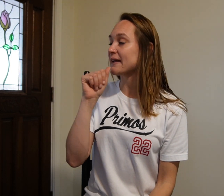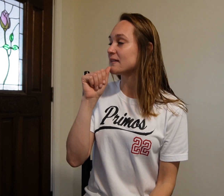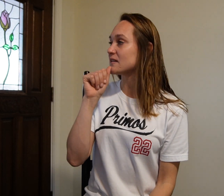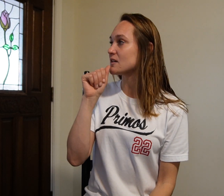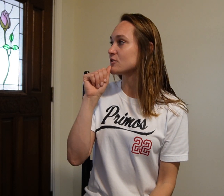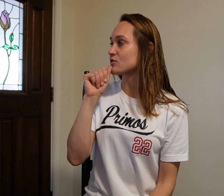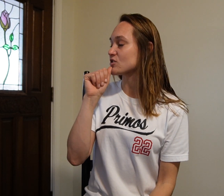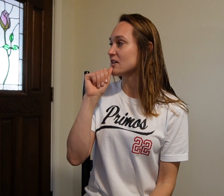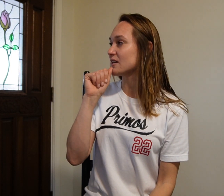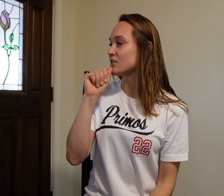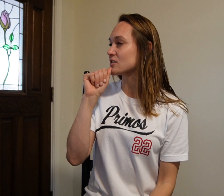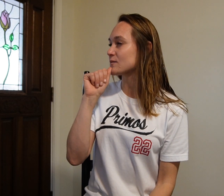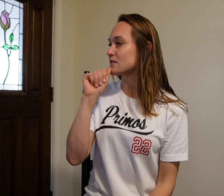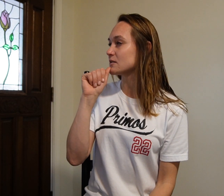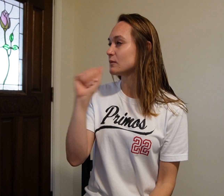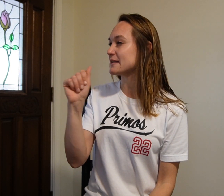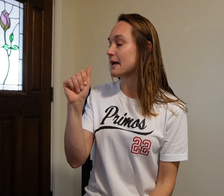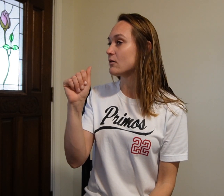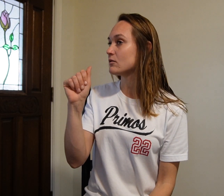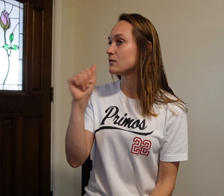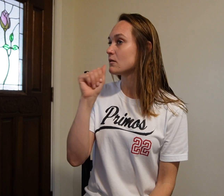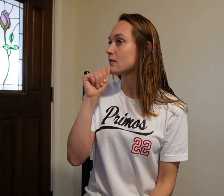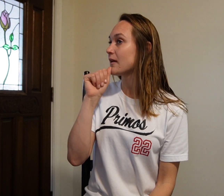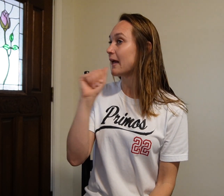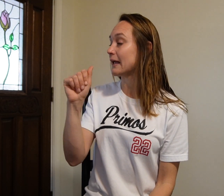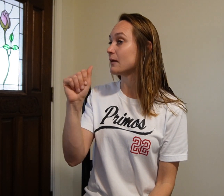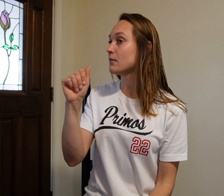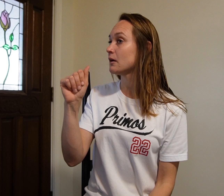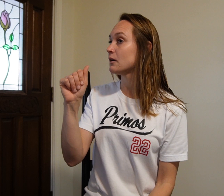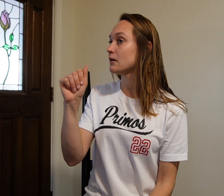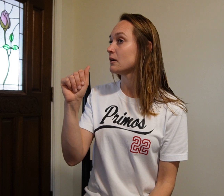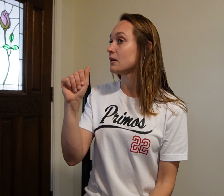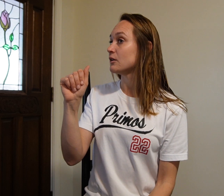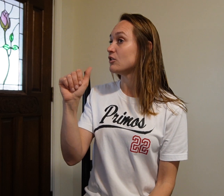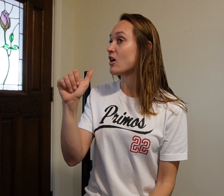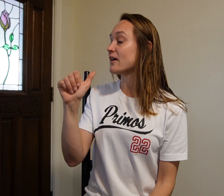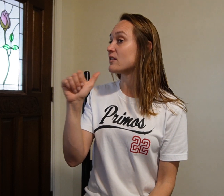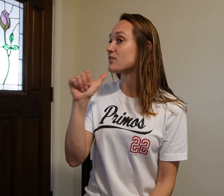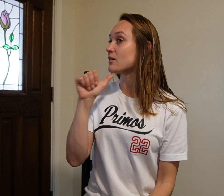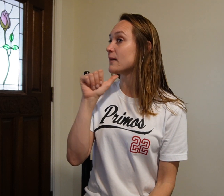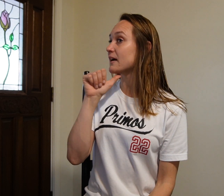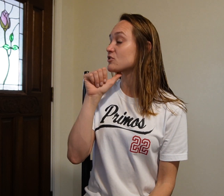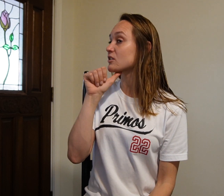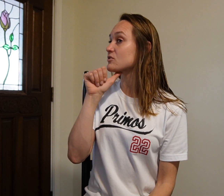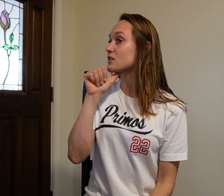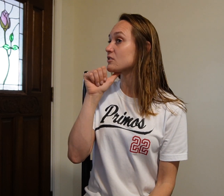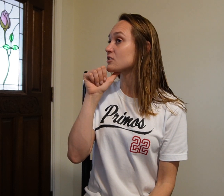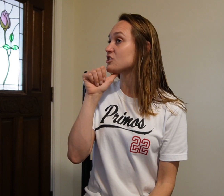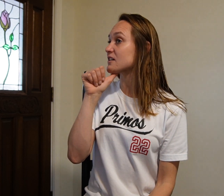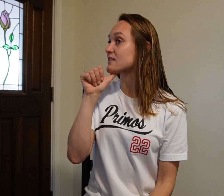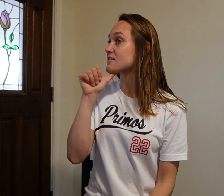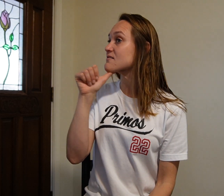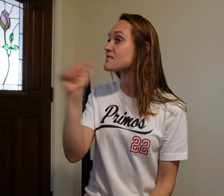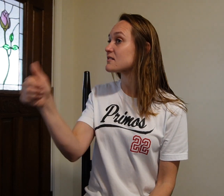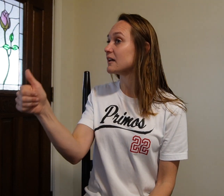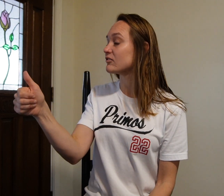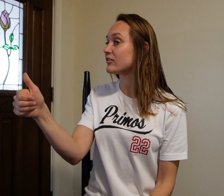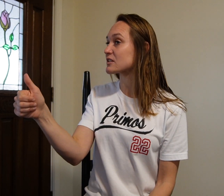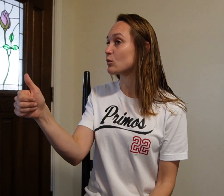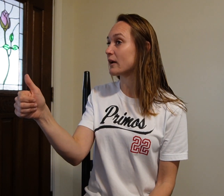that touches your chin and it just comes a little ways out. Am. Not. The thumb actually goes under the chin and flicks away from